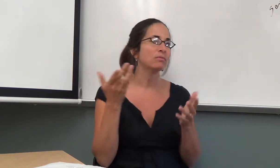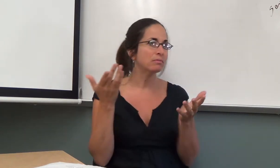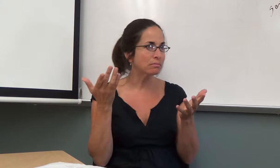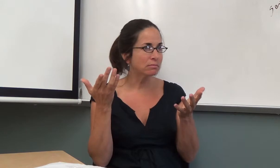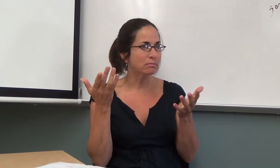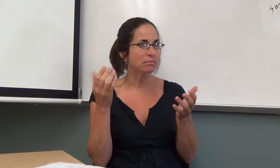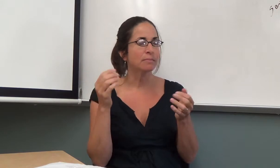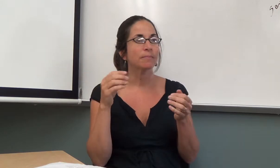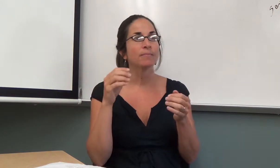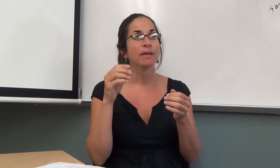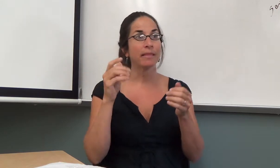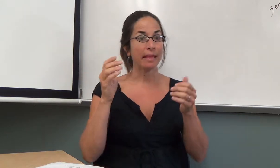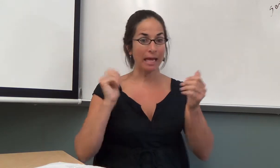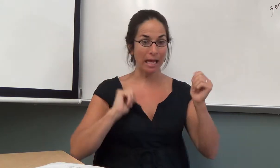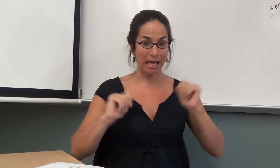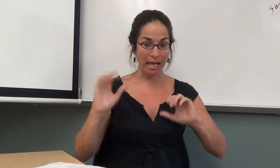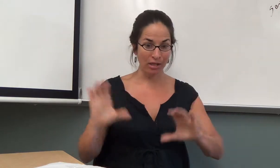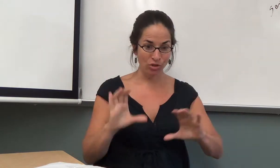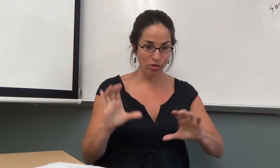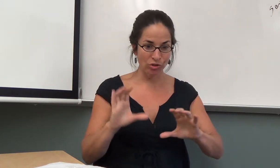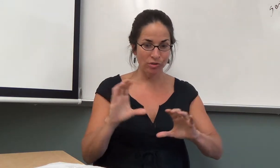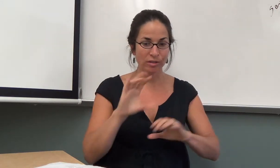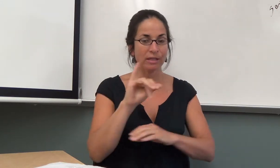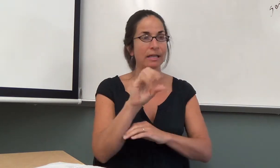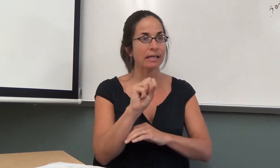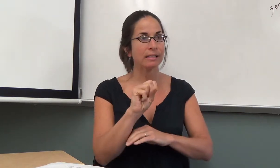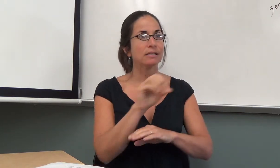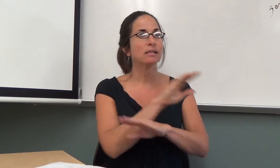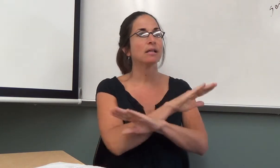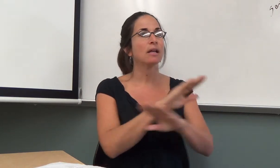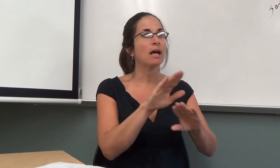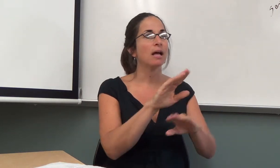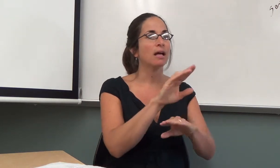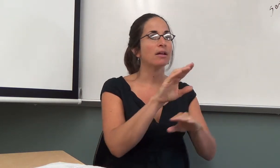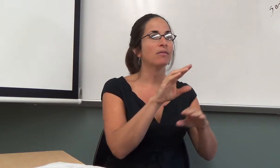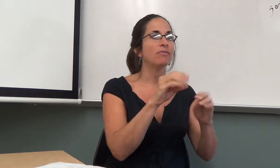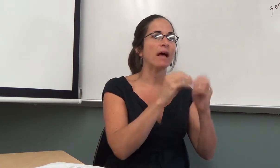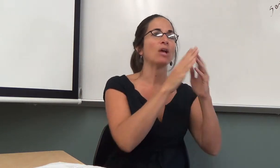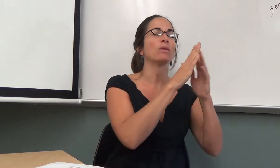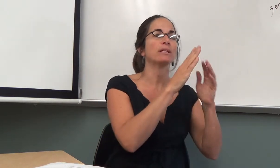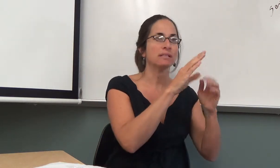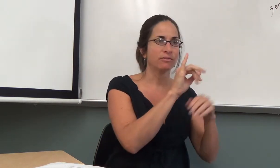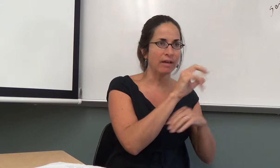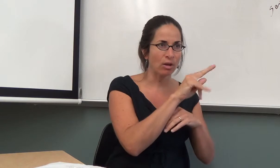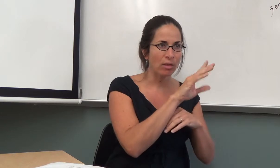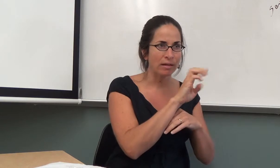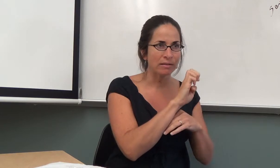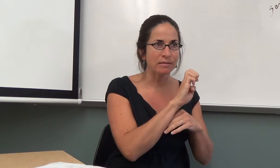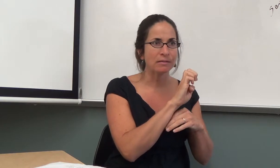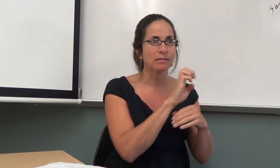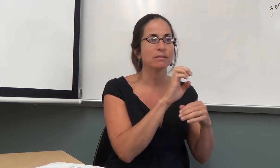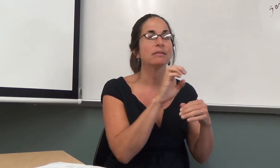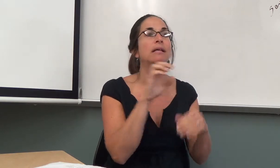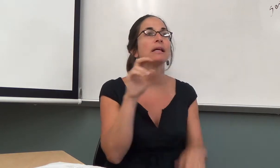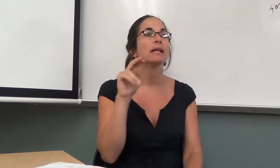that the action is non-violence, Mm-hmm. then that makes it a noun. It's Okay.